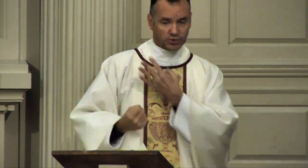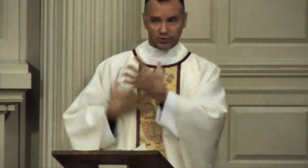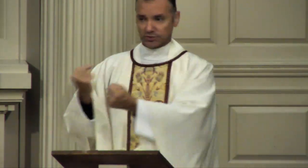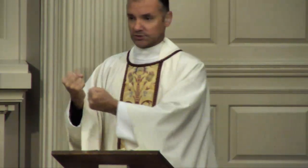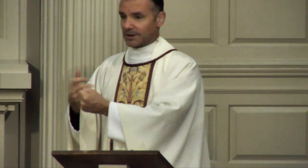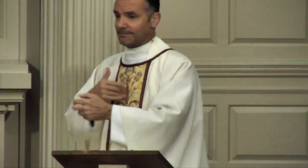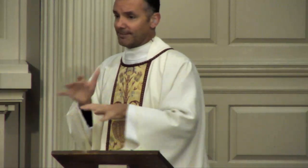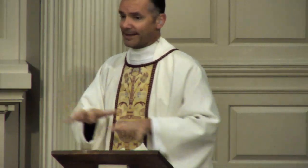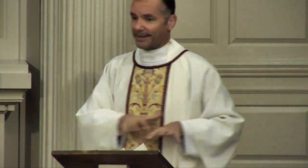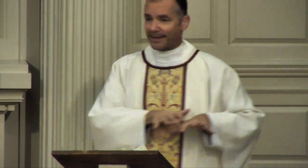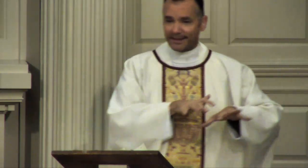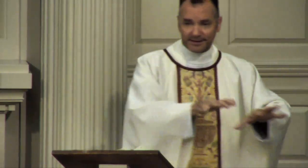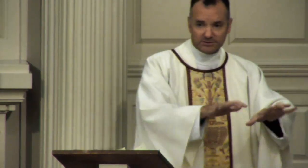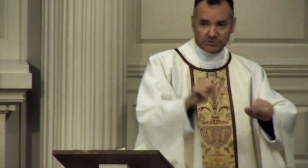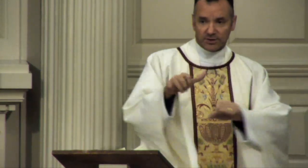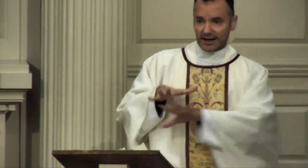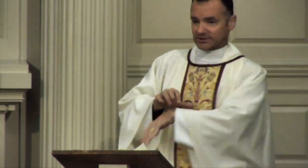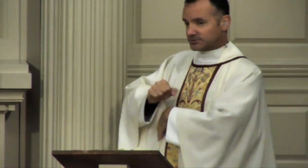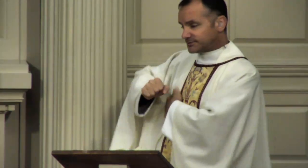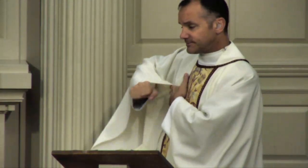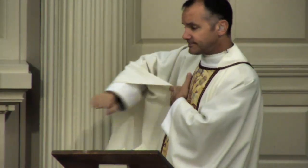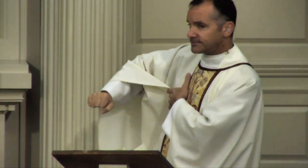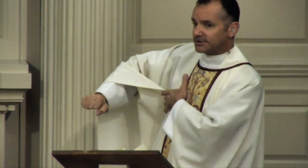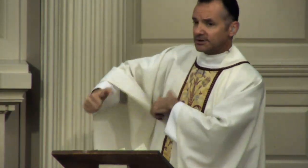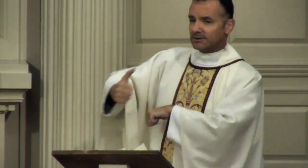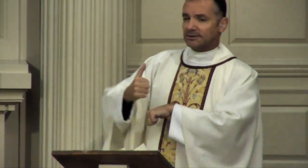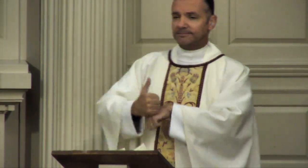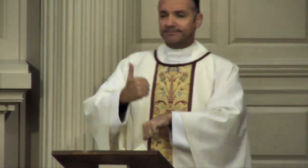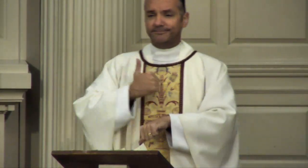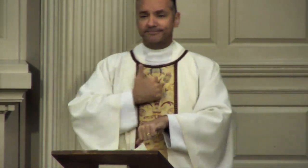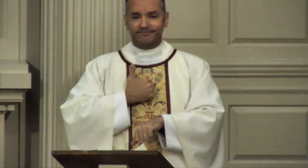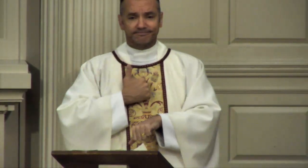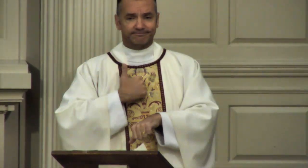in what I have done and in what I have failed to do,